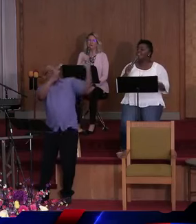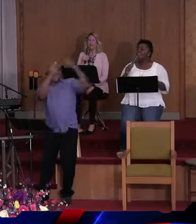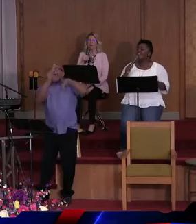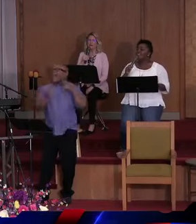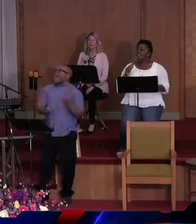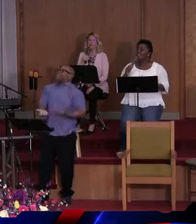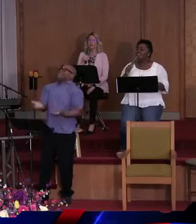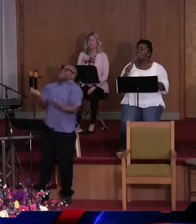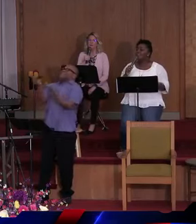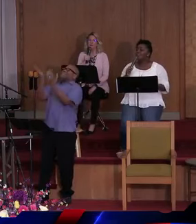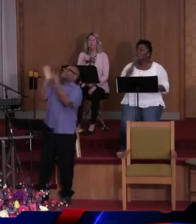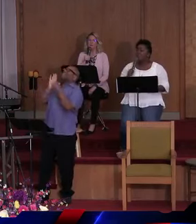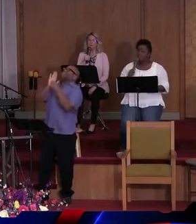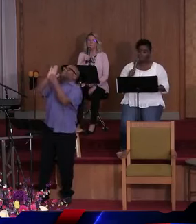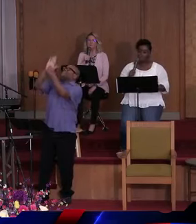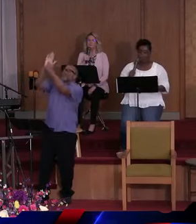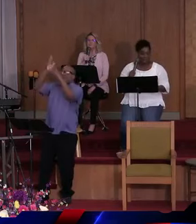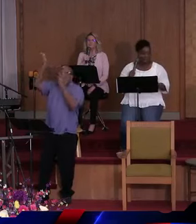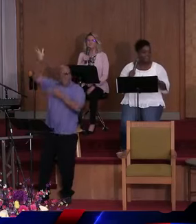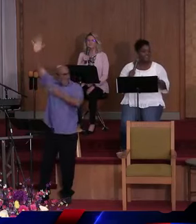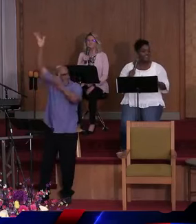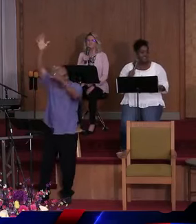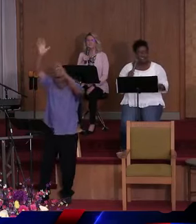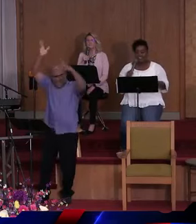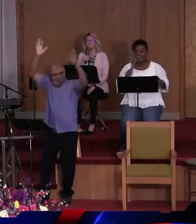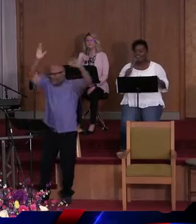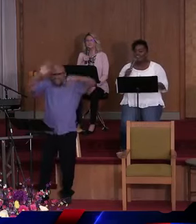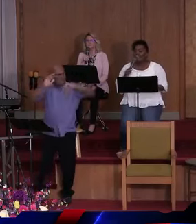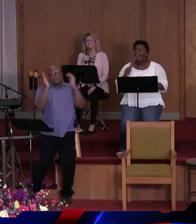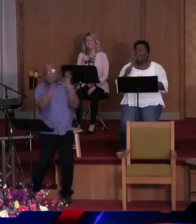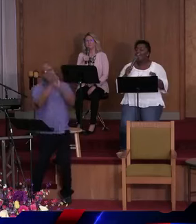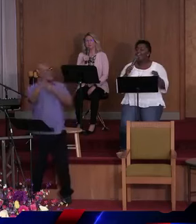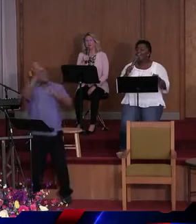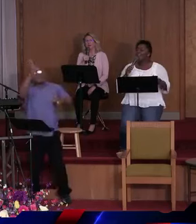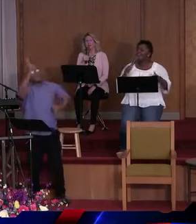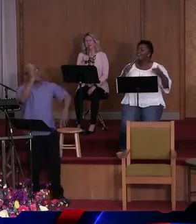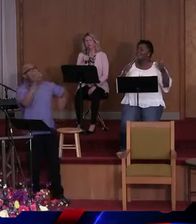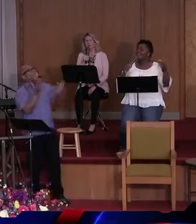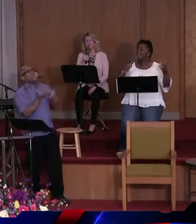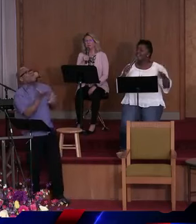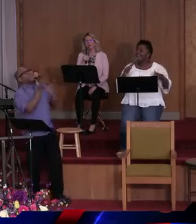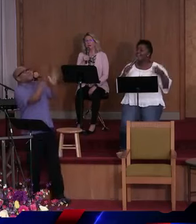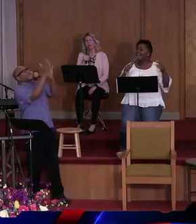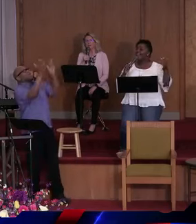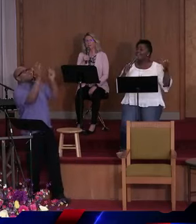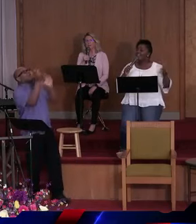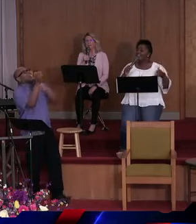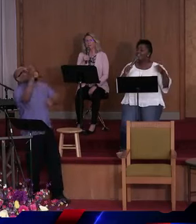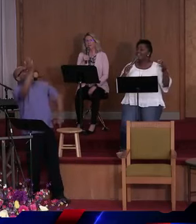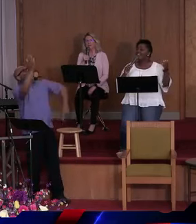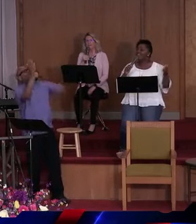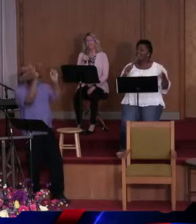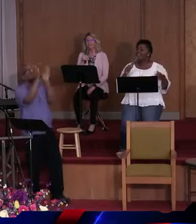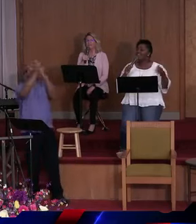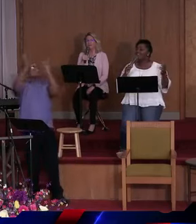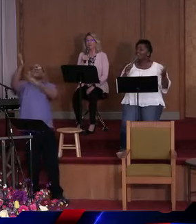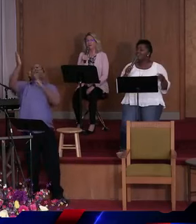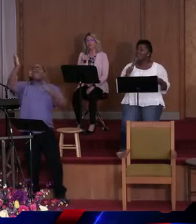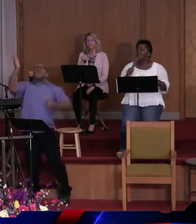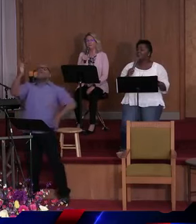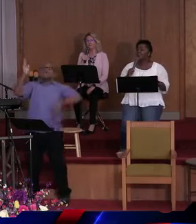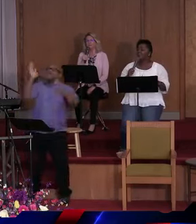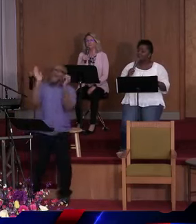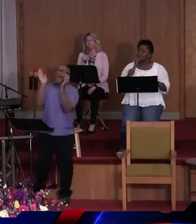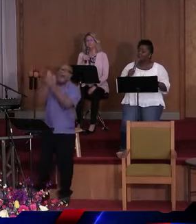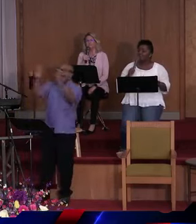higher, I lift you up. Come on, we gonna lift him up. Higher and higher and higher and higher, I lift you